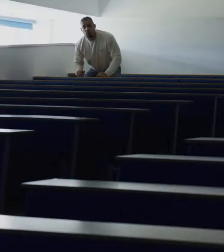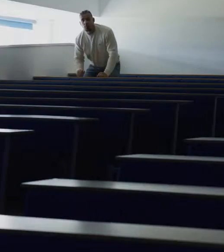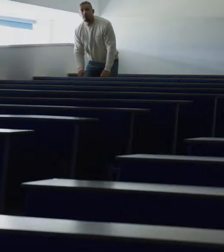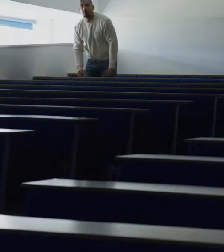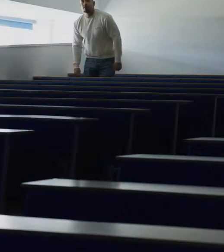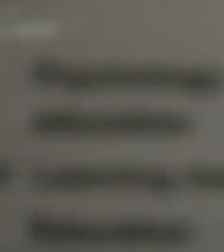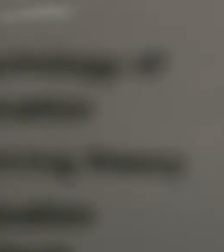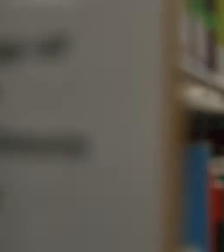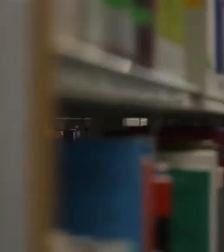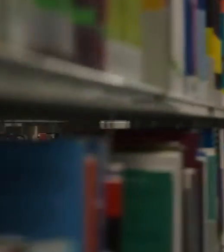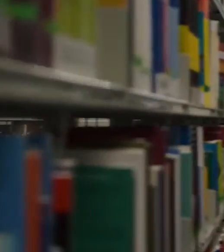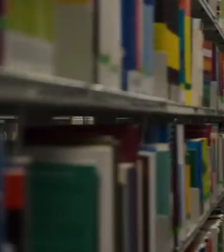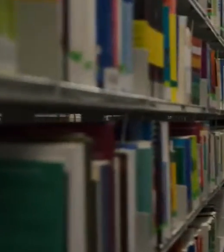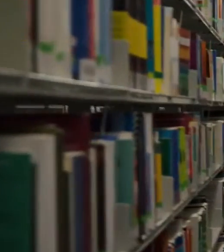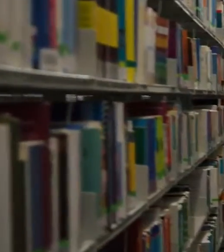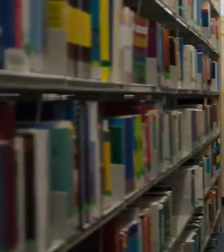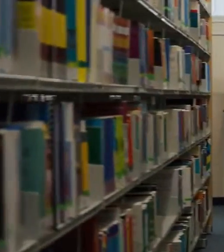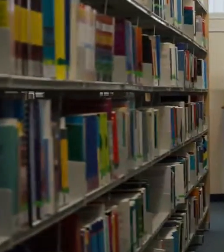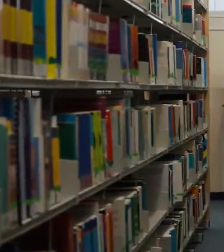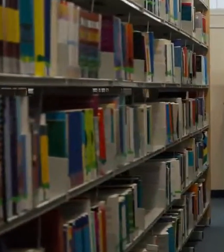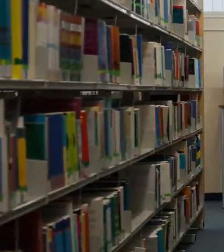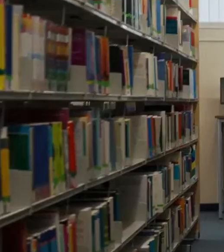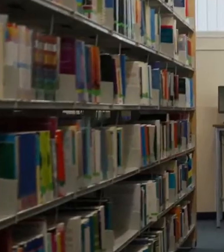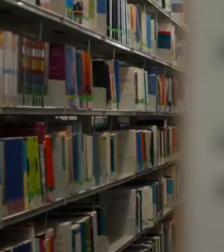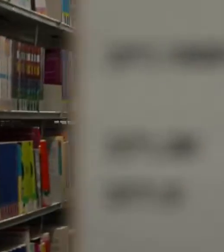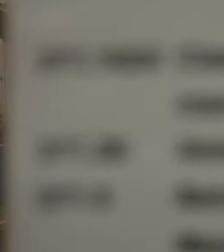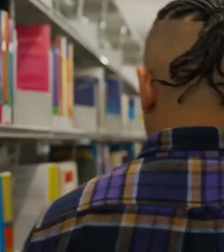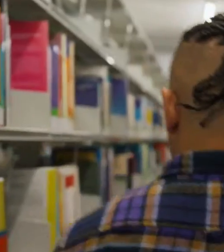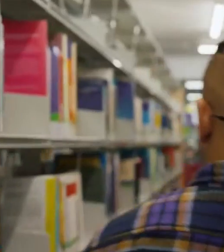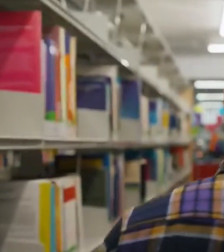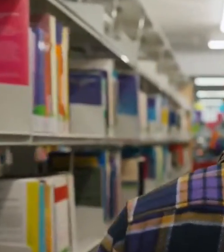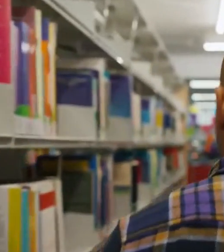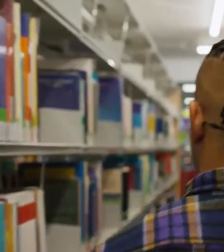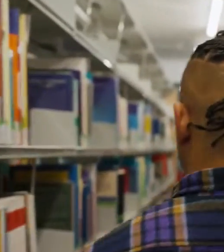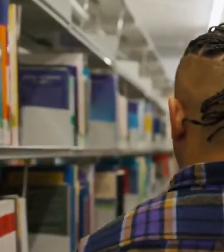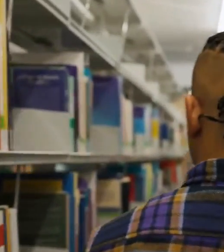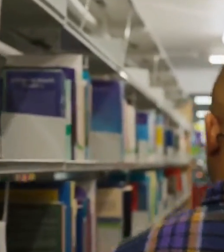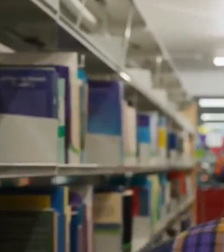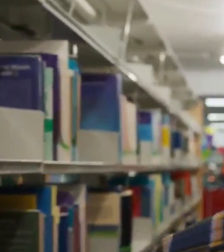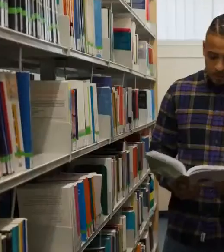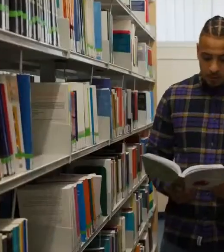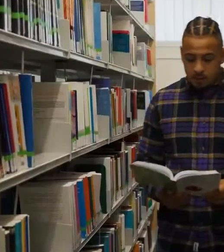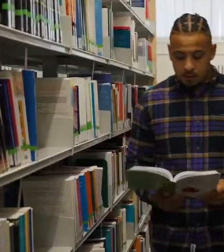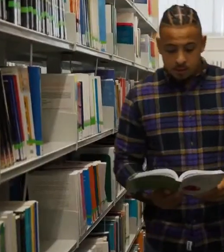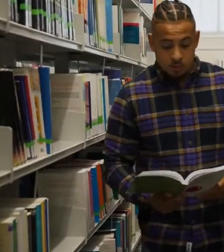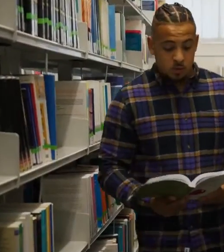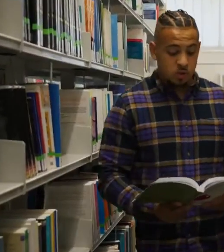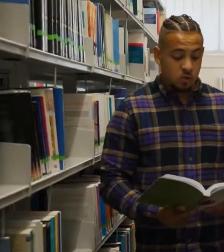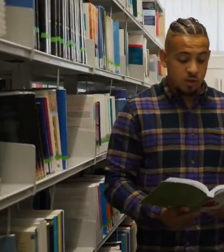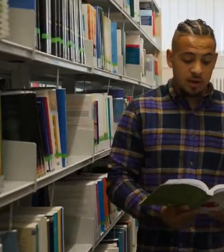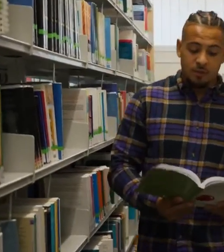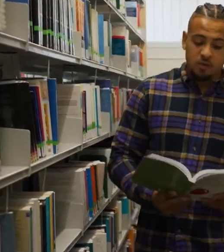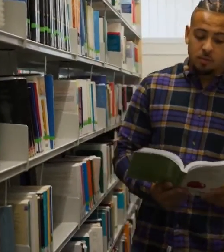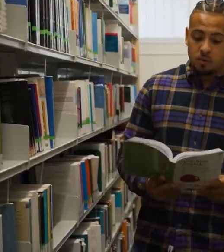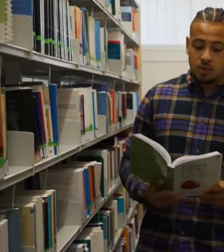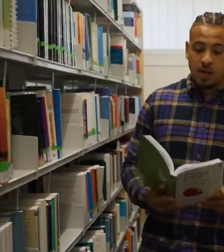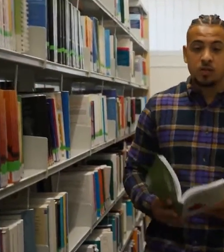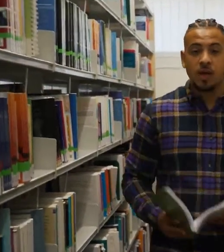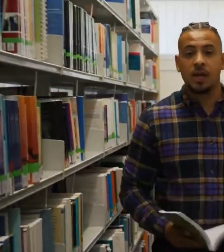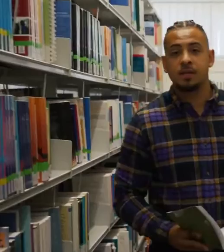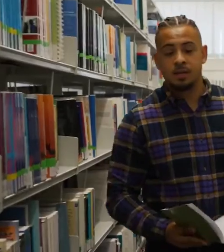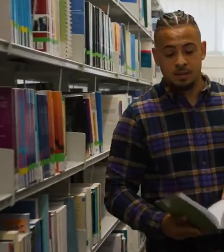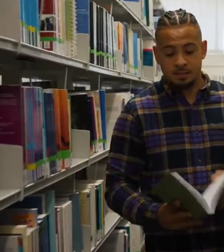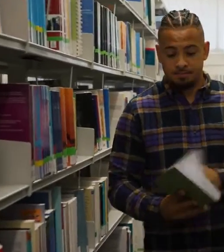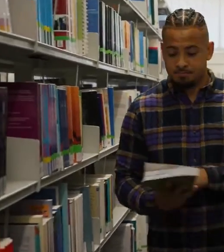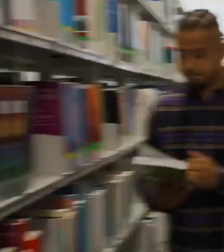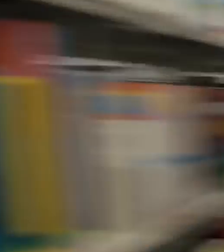invaluable growth. All the research, maybe it allowed you to search within yourself, to push through the inevitable